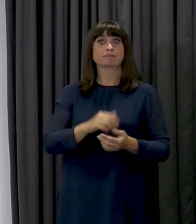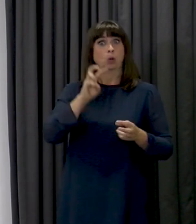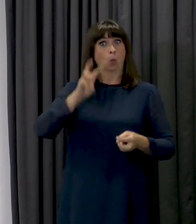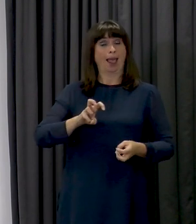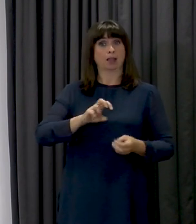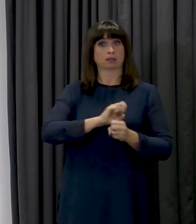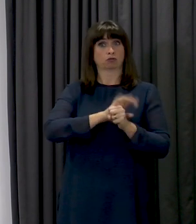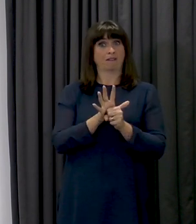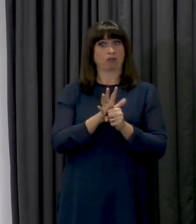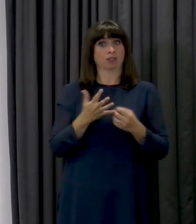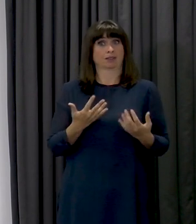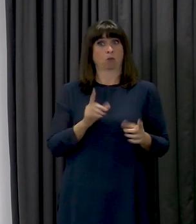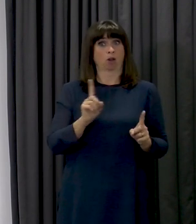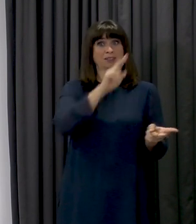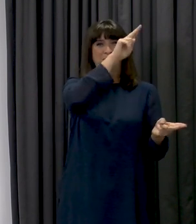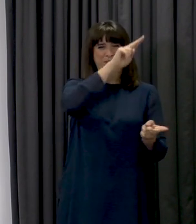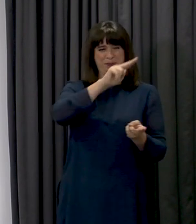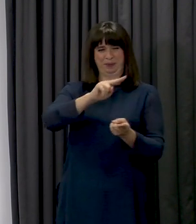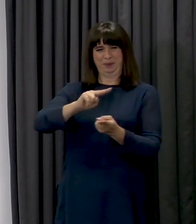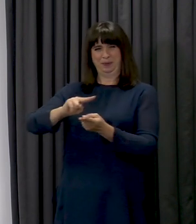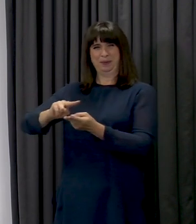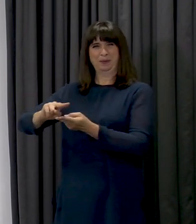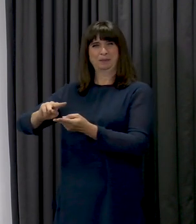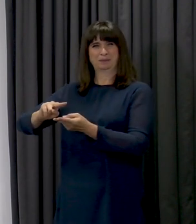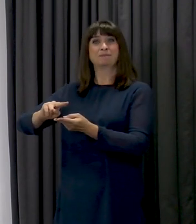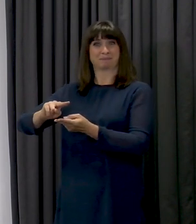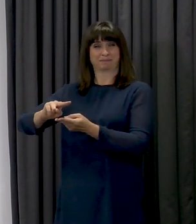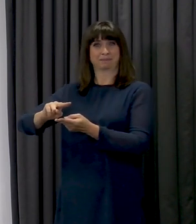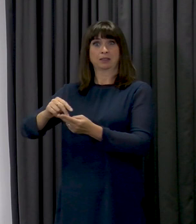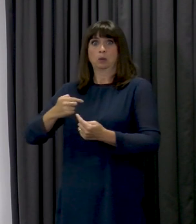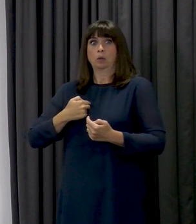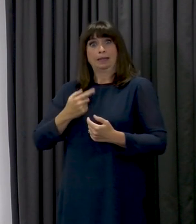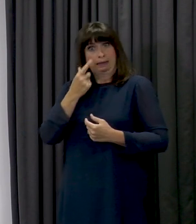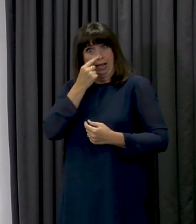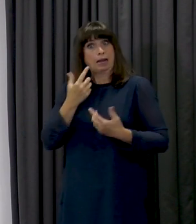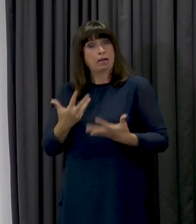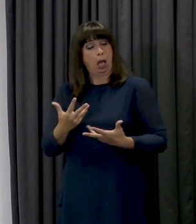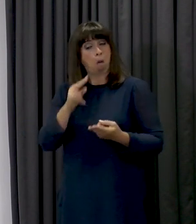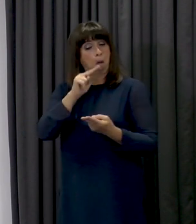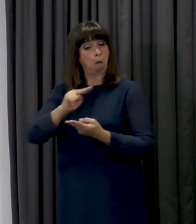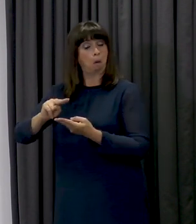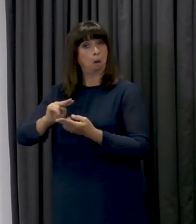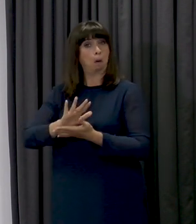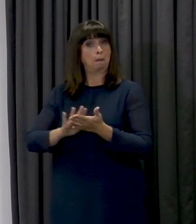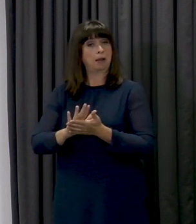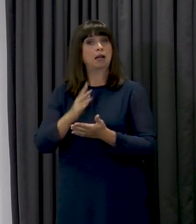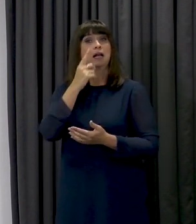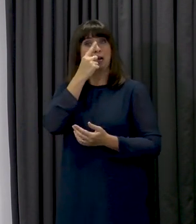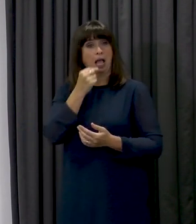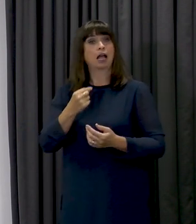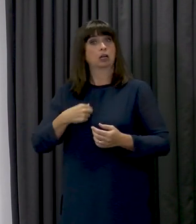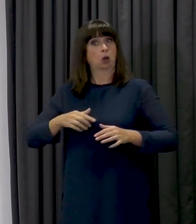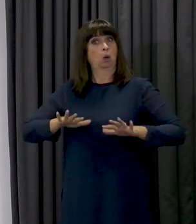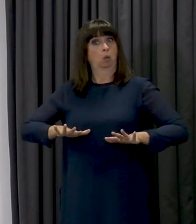in Wales, and we can once again, carefully and cautiously, go on step by step,